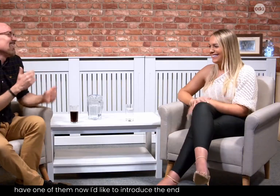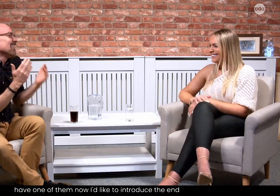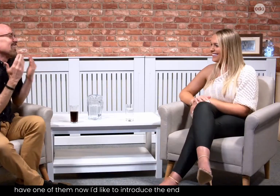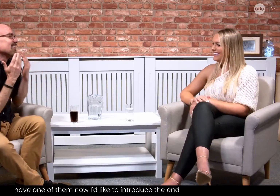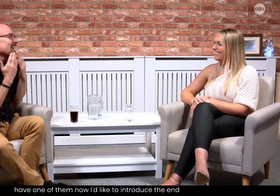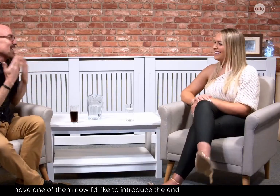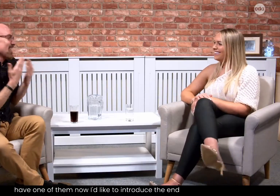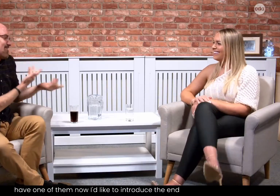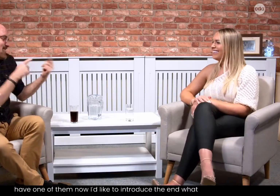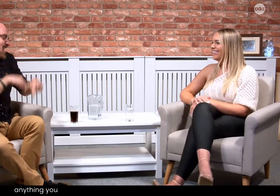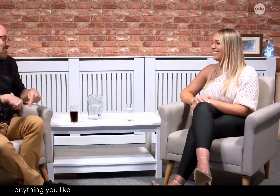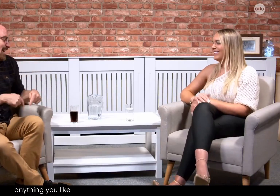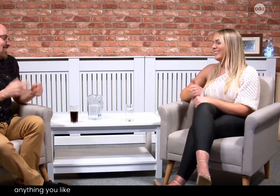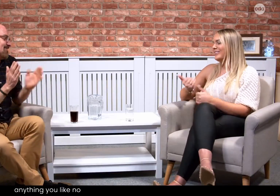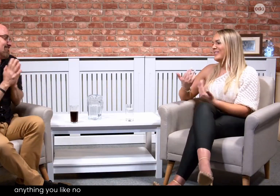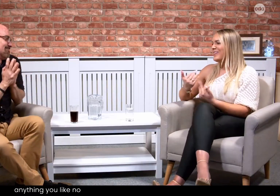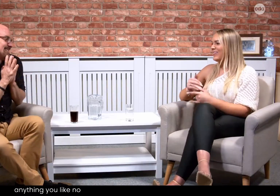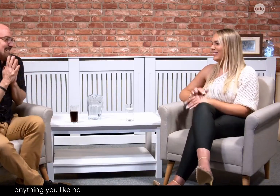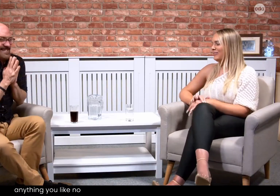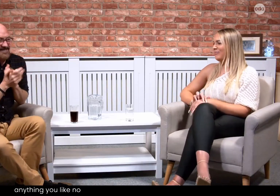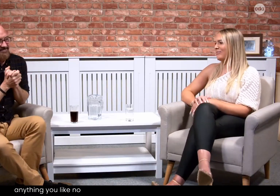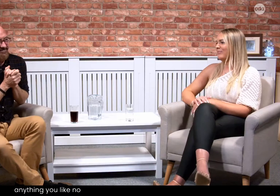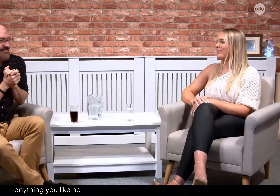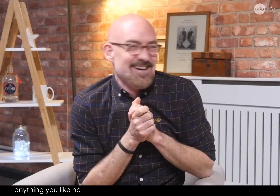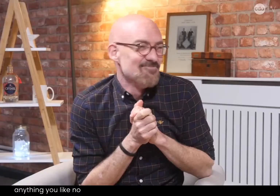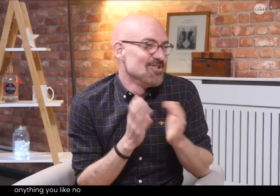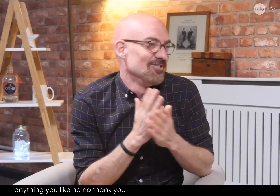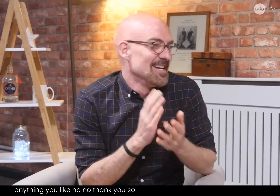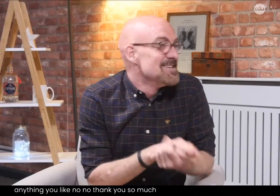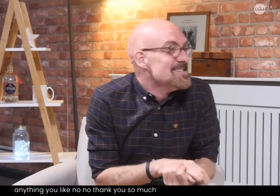Hello. Oh, well, thank you so much for coming. I really appreciate it.